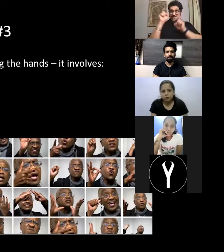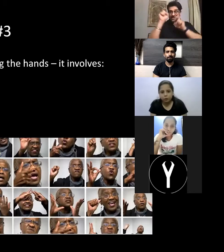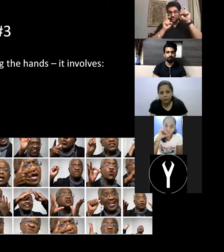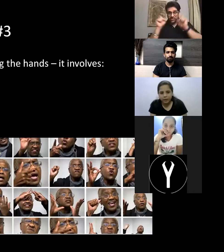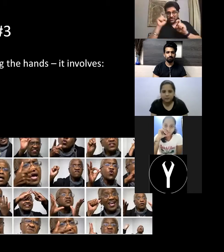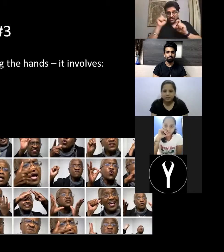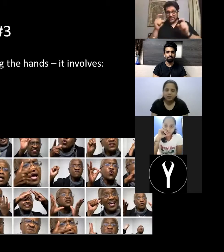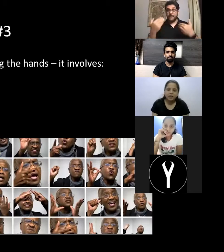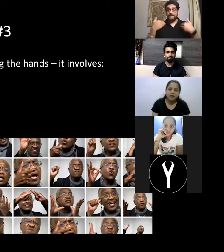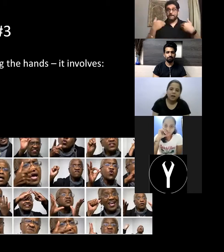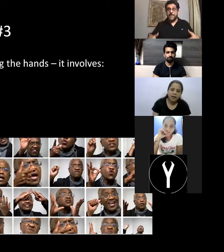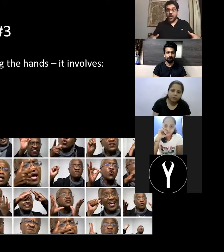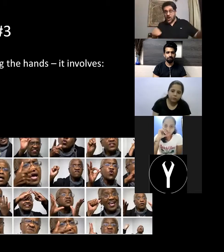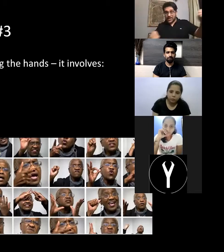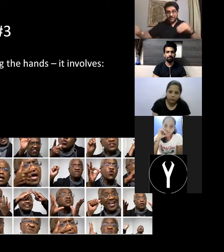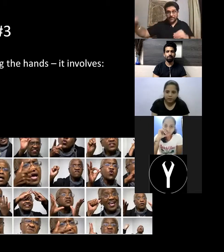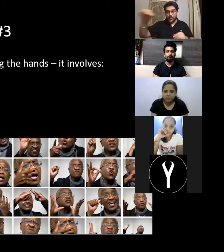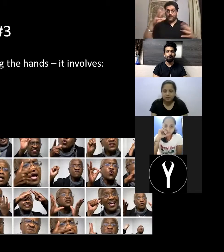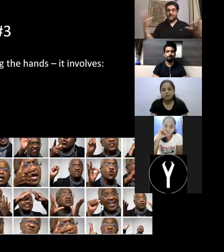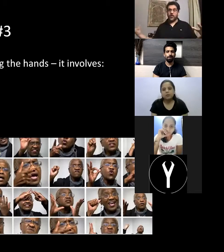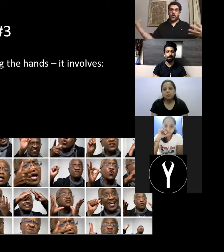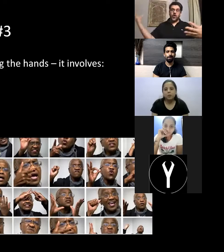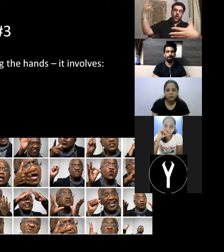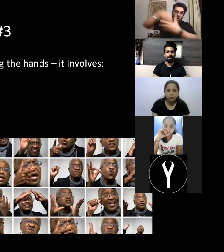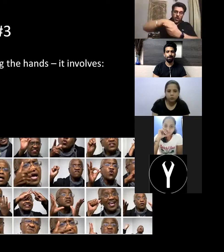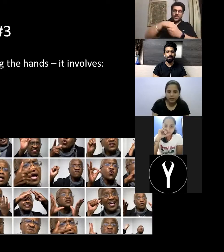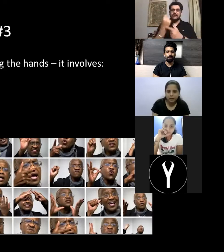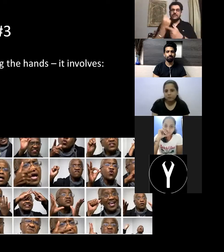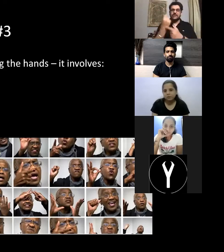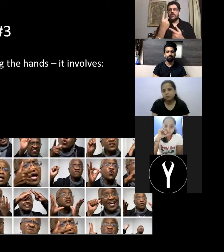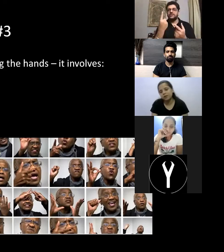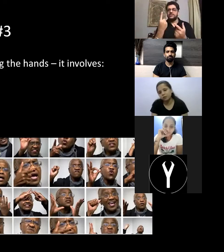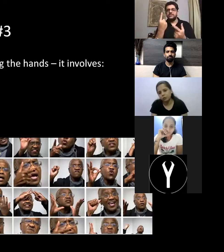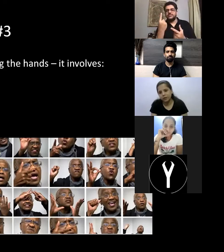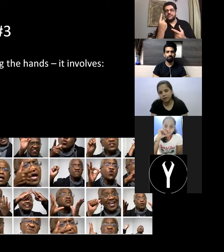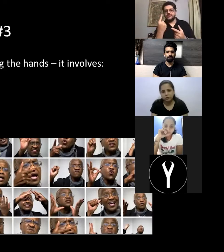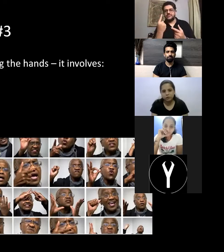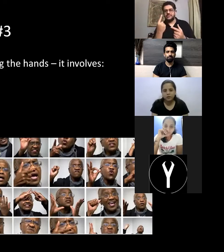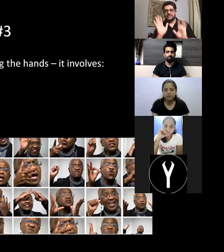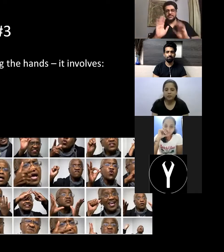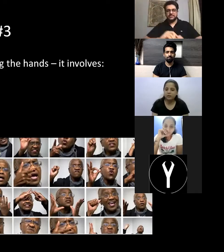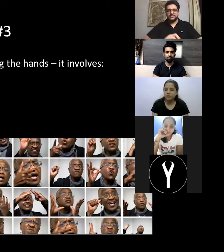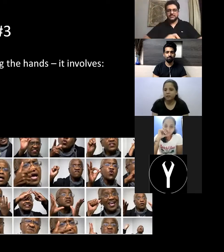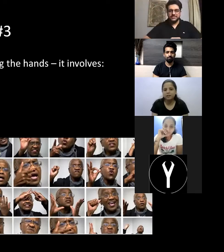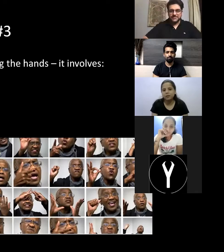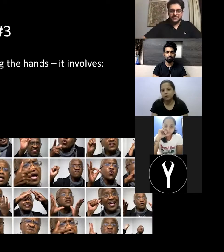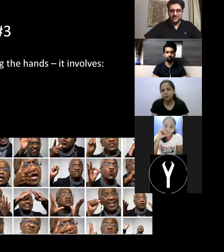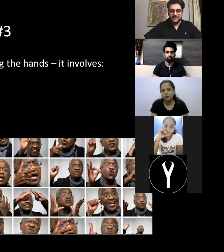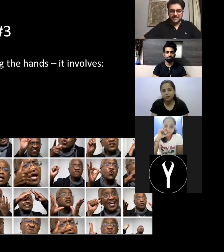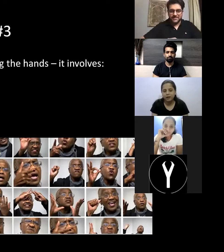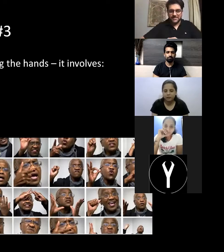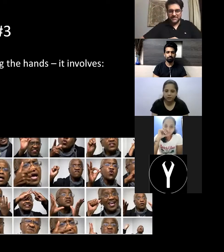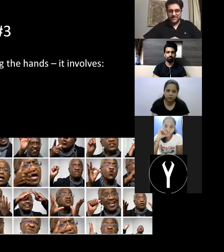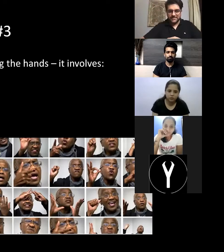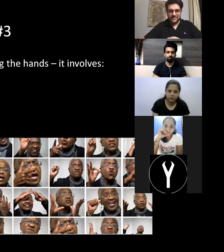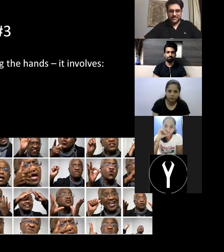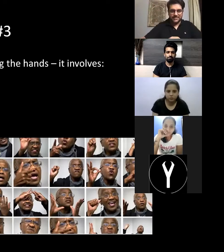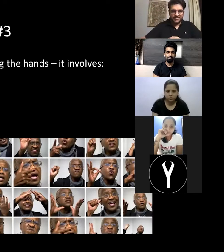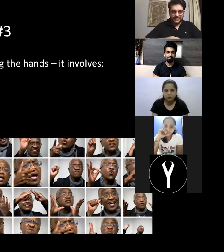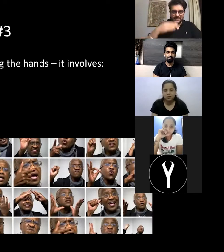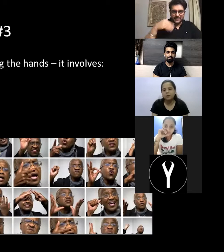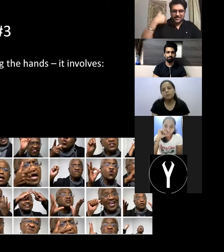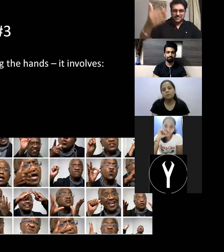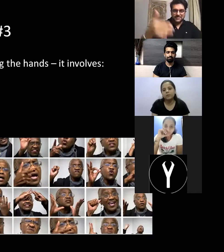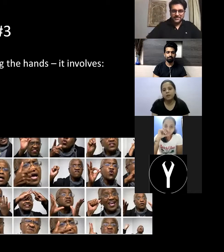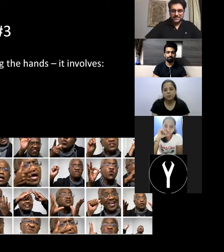eyebrow movements, head movements, body movement, face movement. So it's everything is included in that, the facial